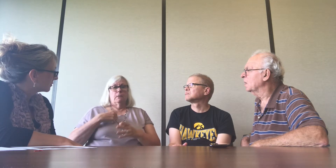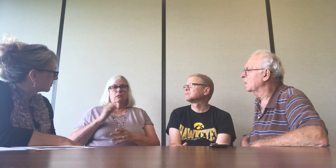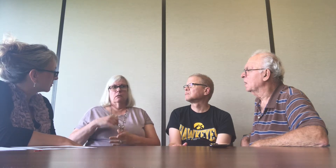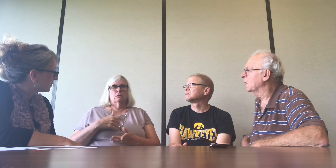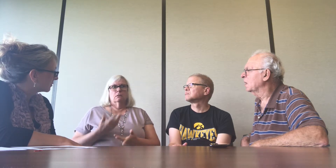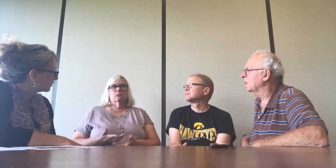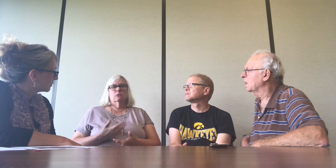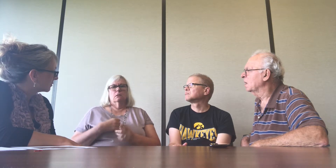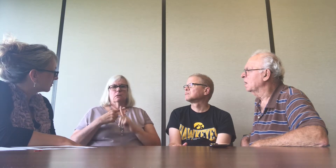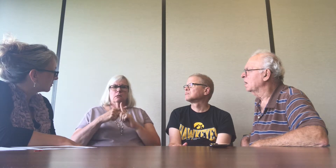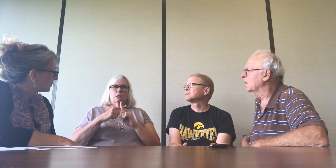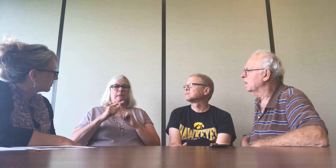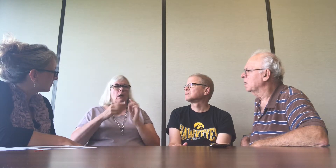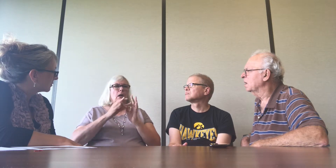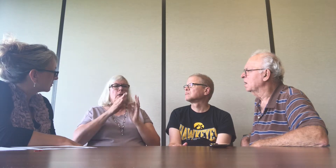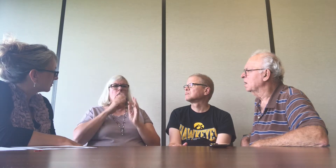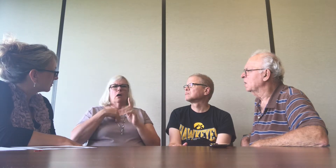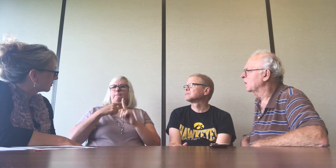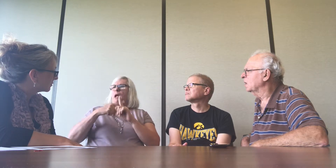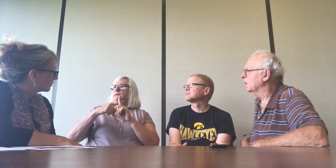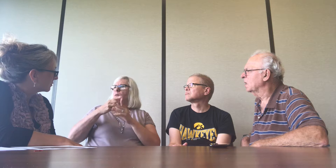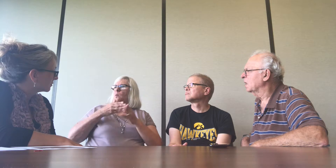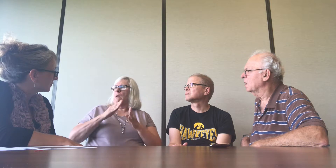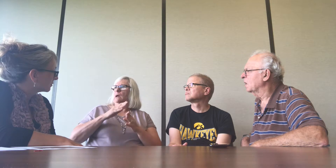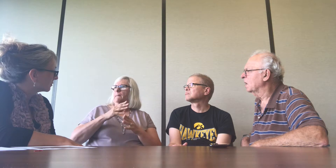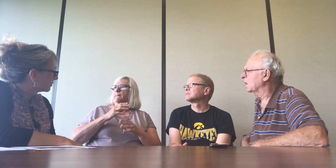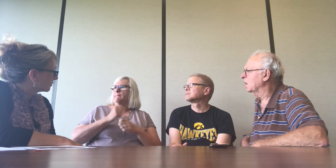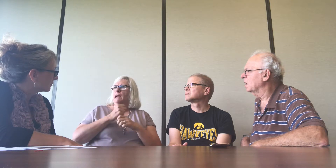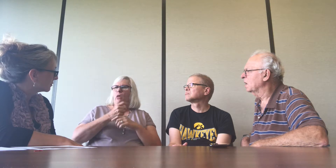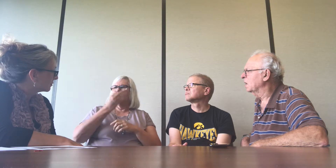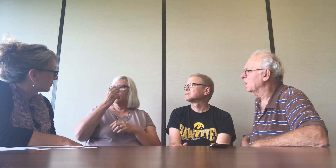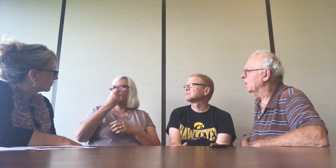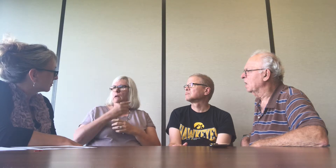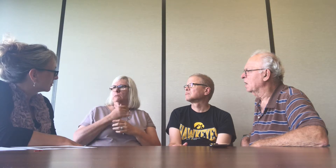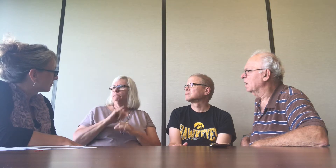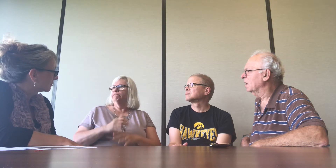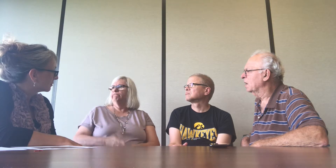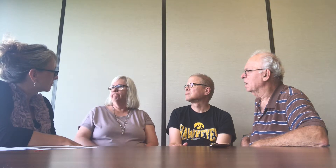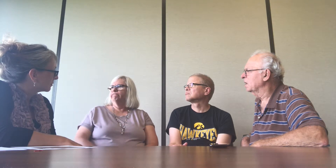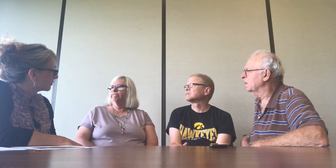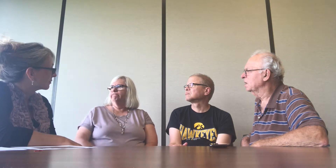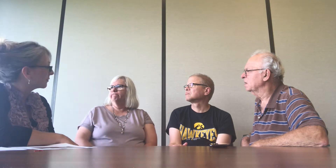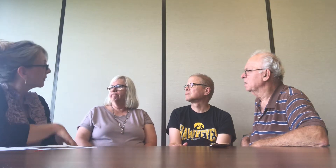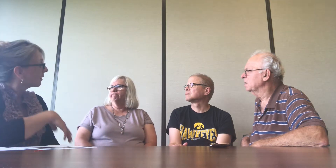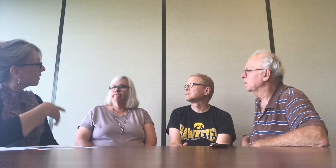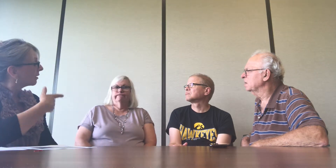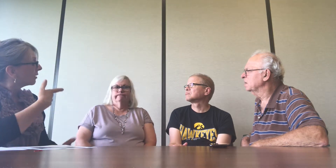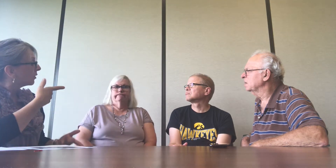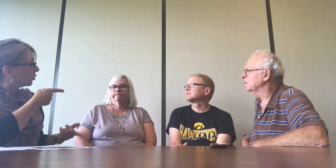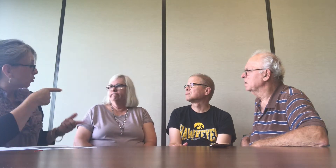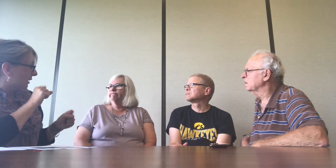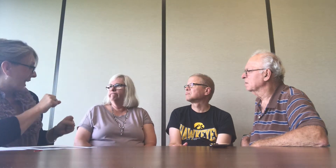this person interprets so well. But they could use other interpreters.